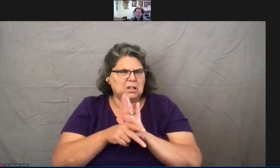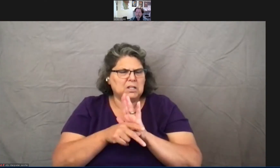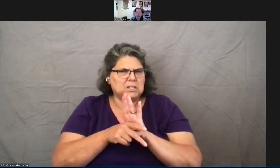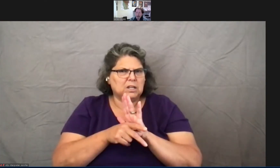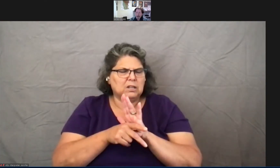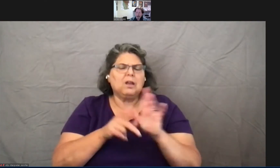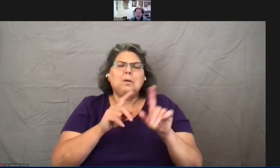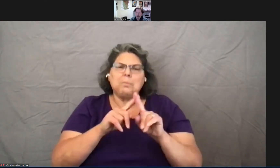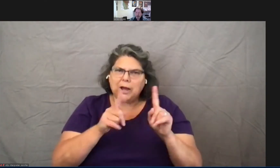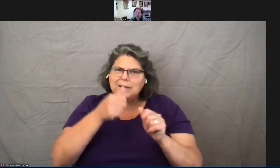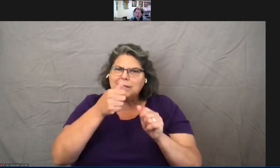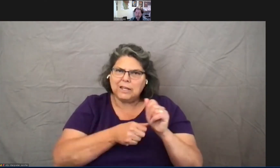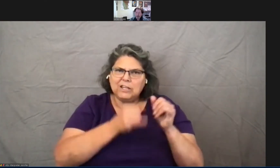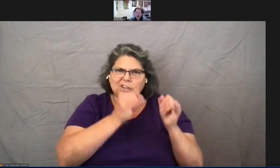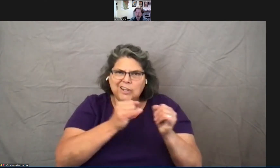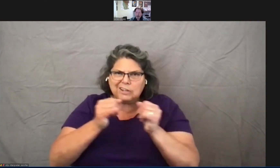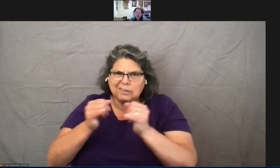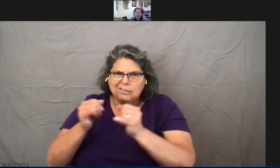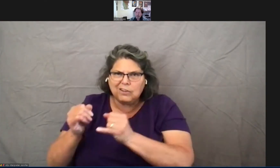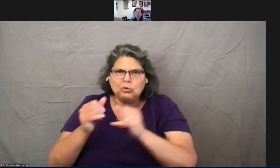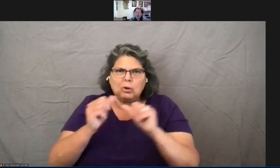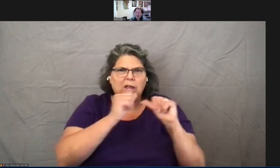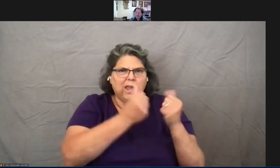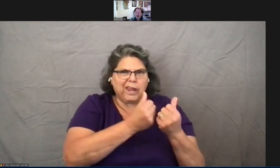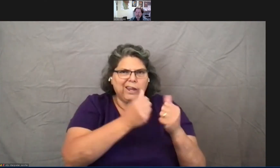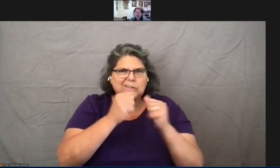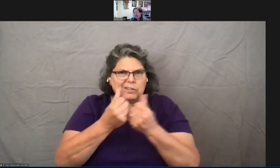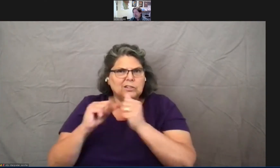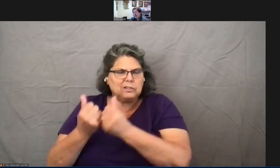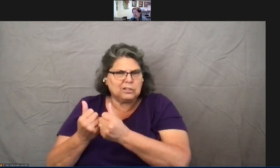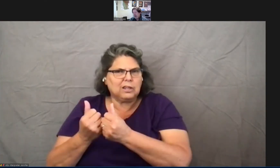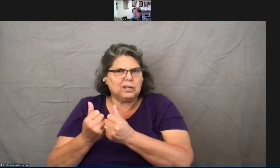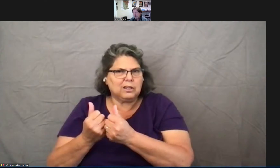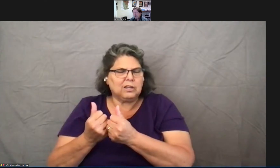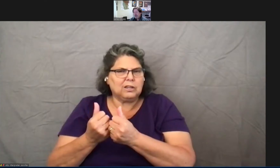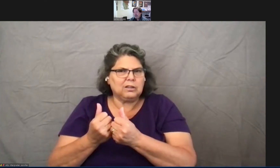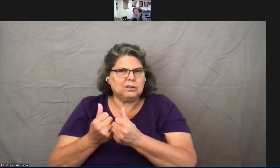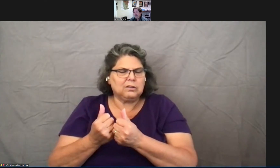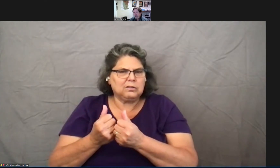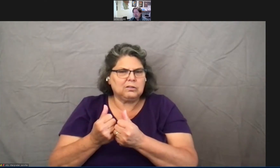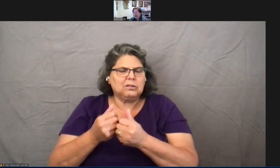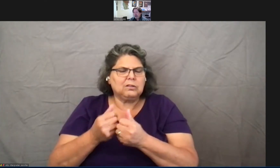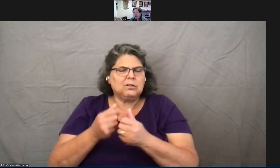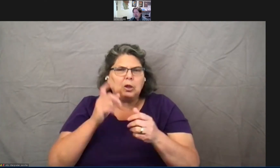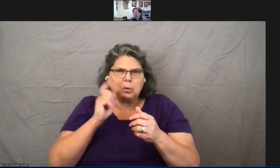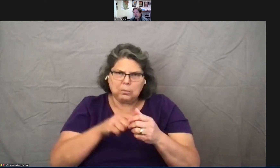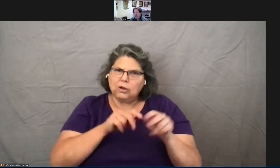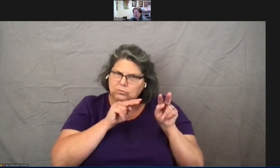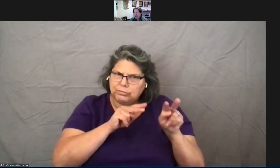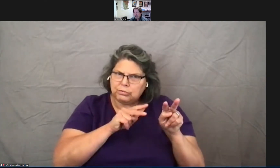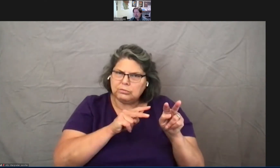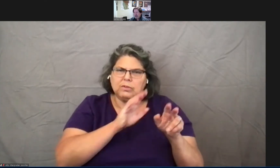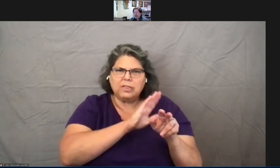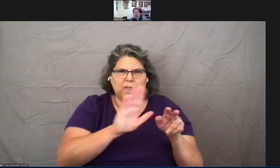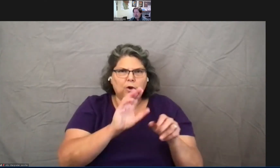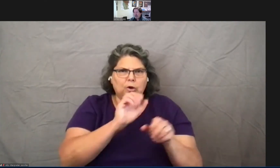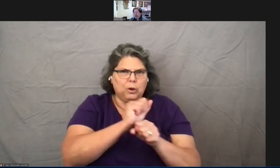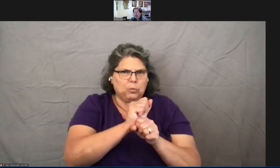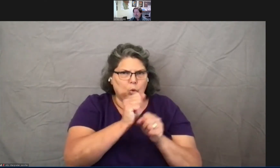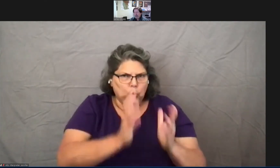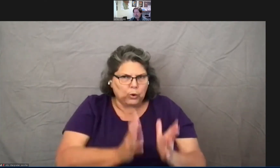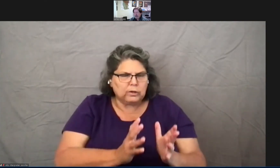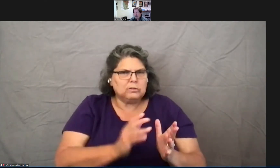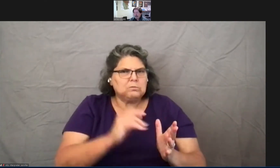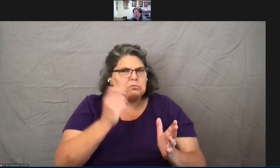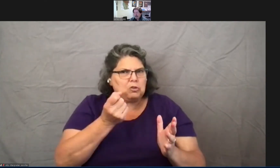agencies that will be following their employees and understanding and tracking